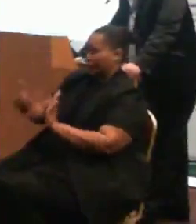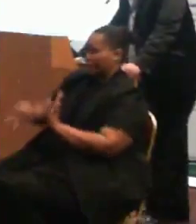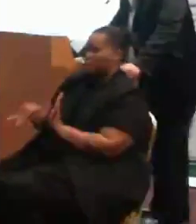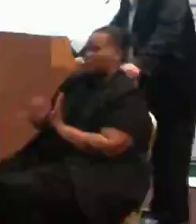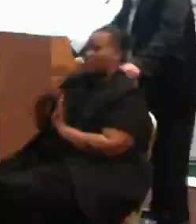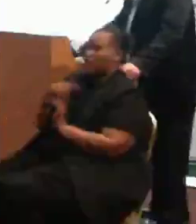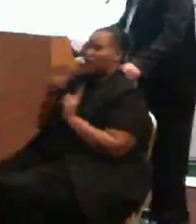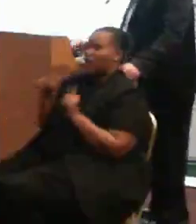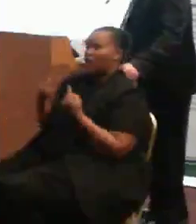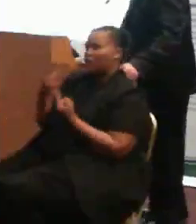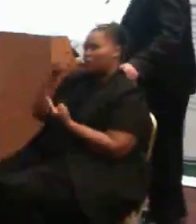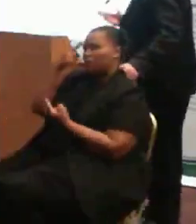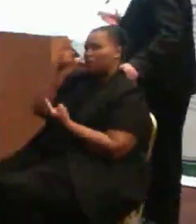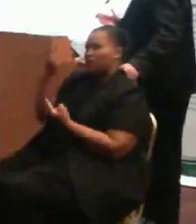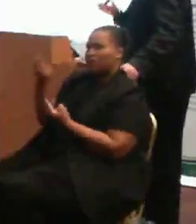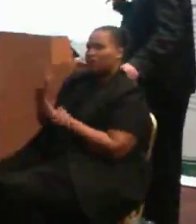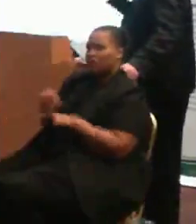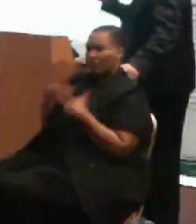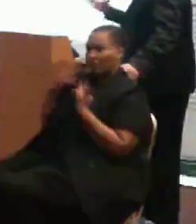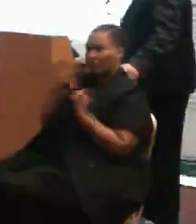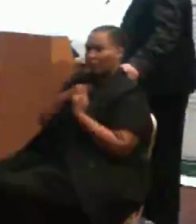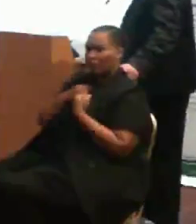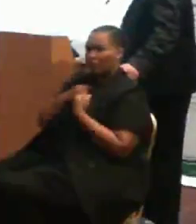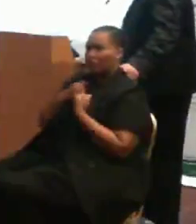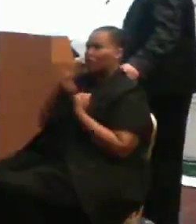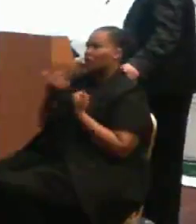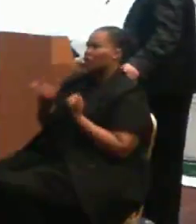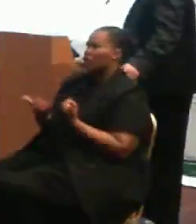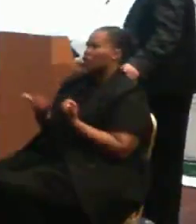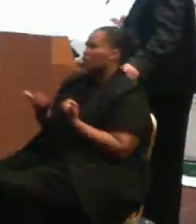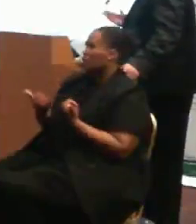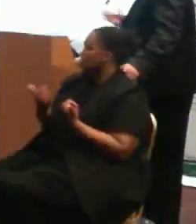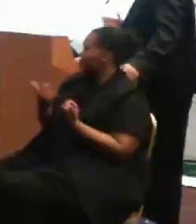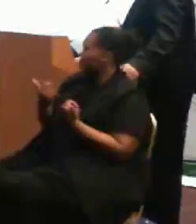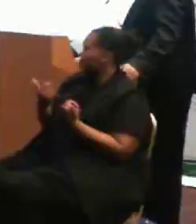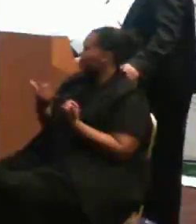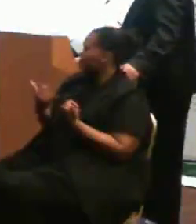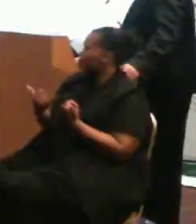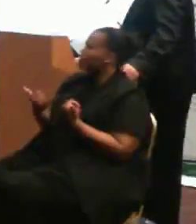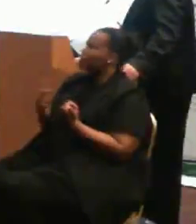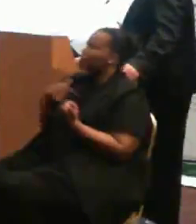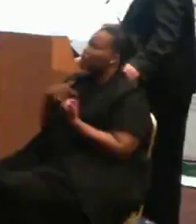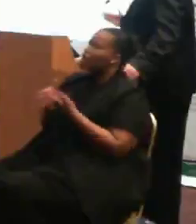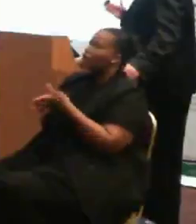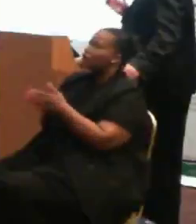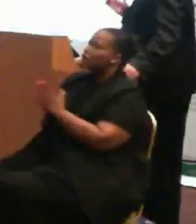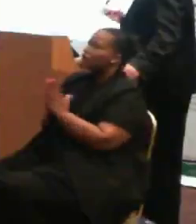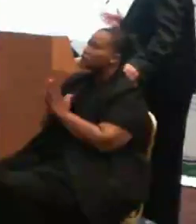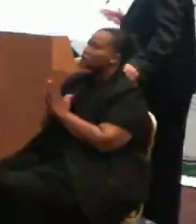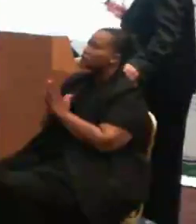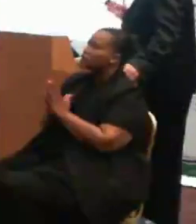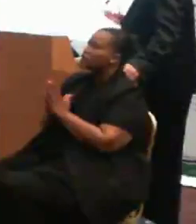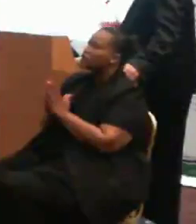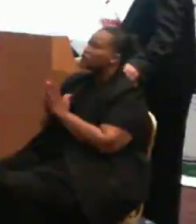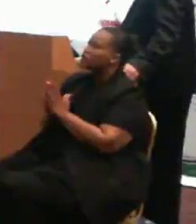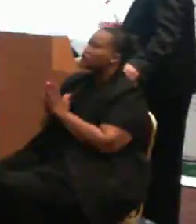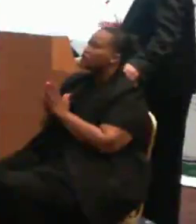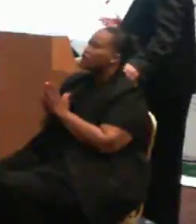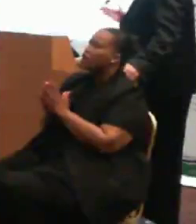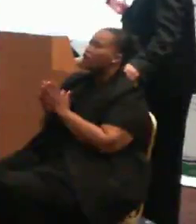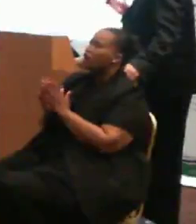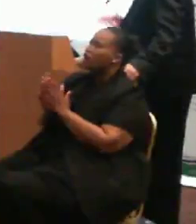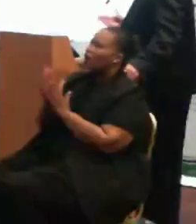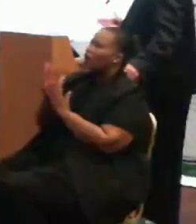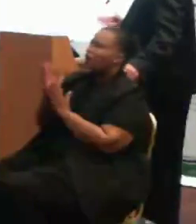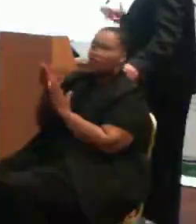I can't believe for a moment in my life, and I appeal to the rationality of this panel, that the cost escalation